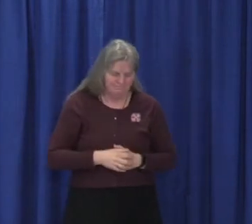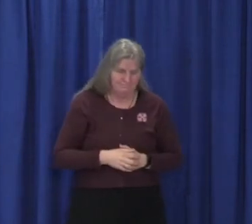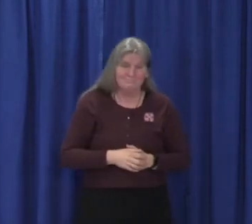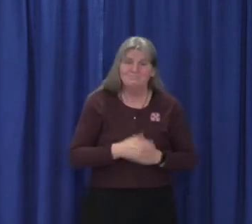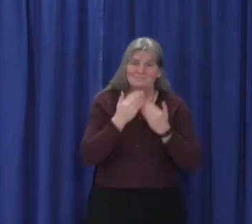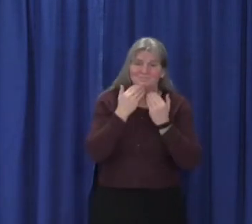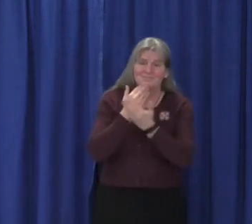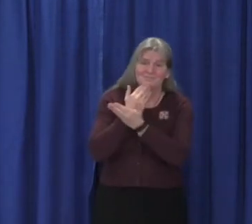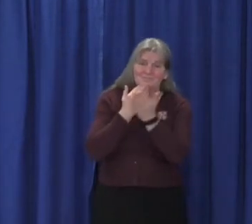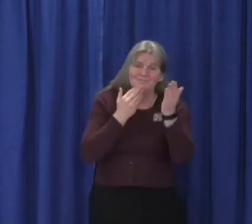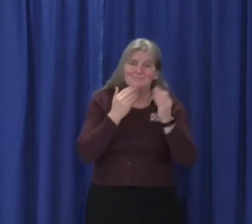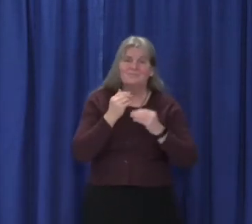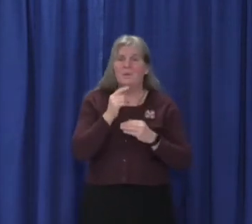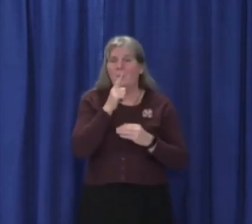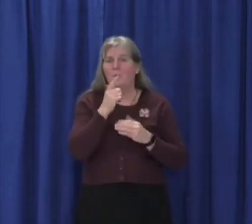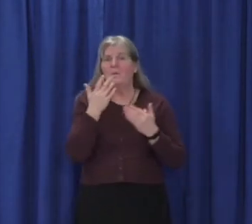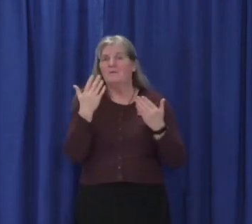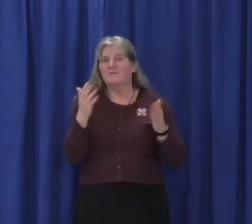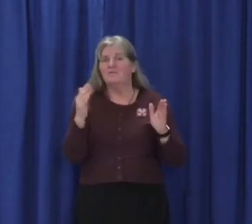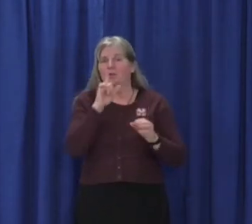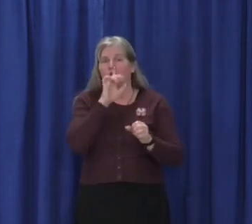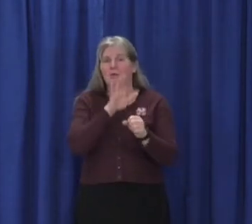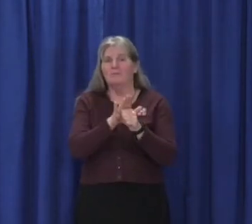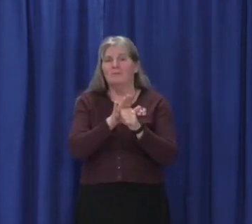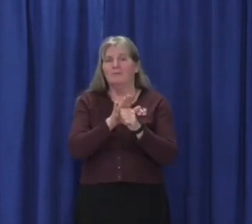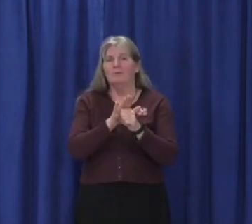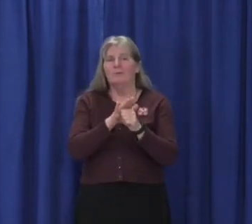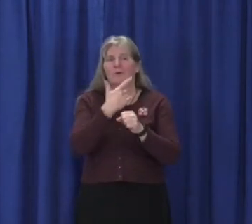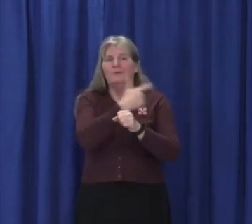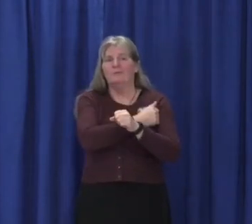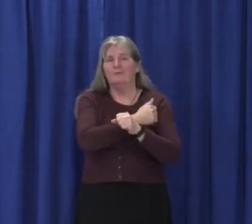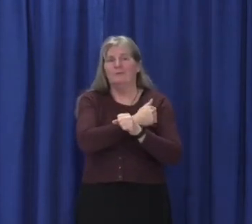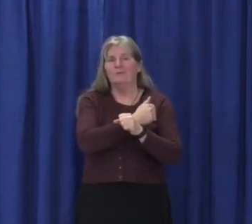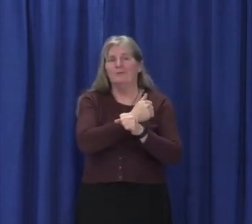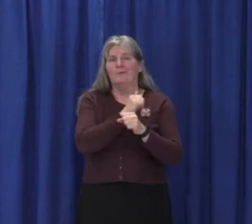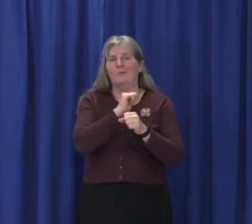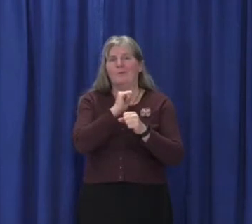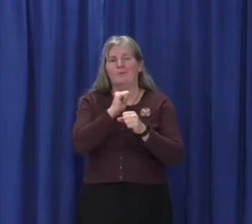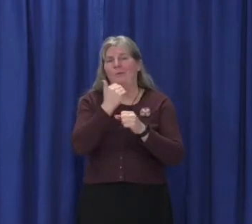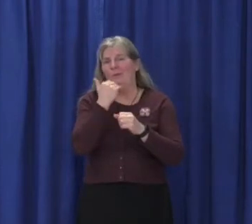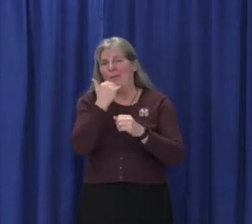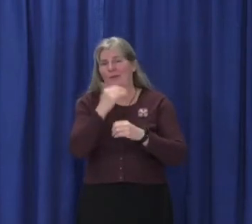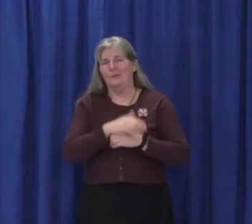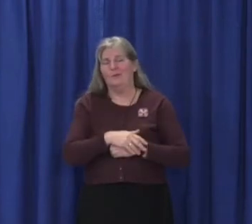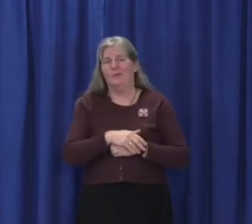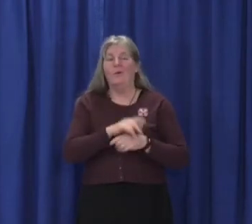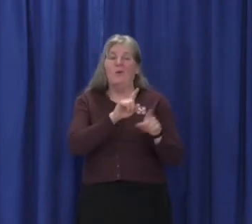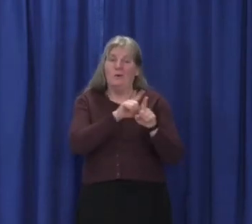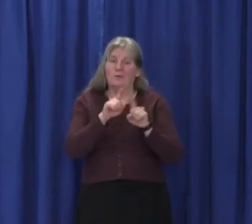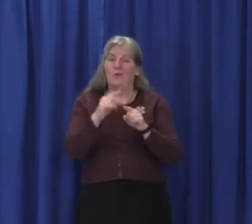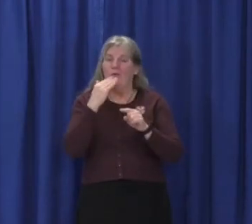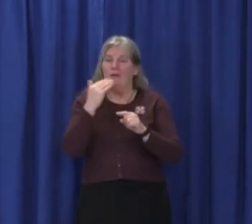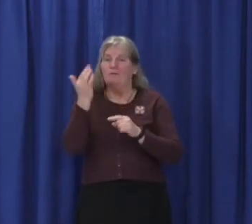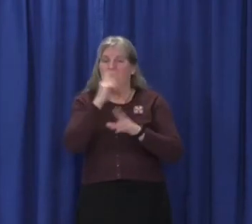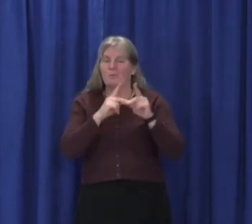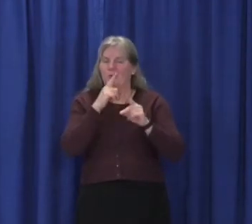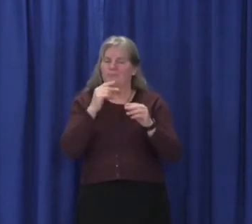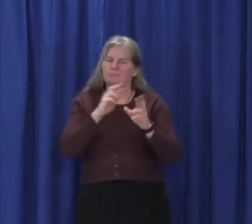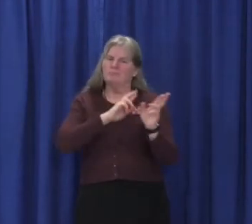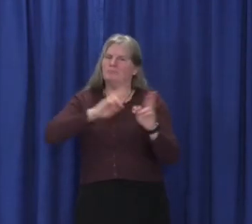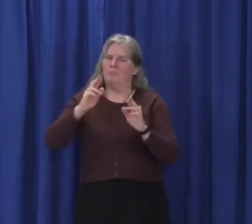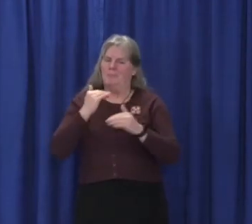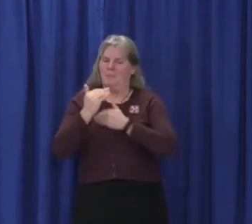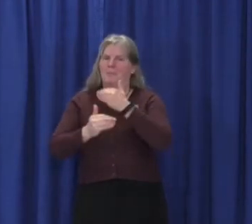Thank you to everyone who has made their attestation, and thank you to those who are looking to do so now.